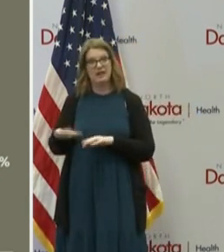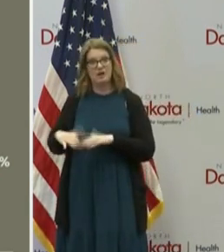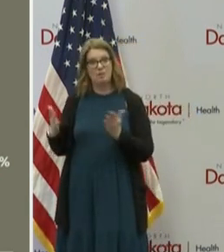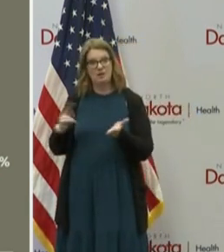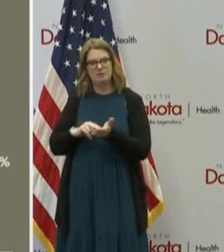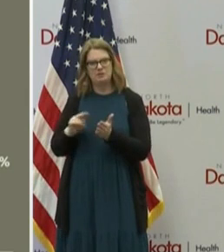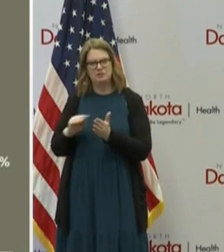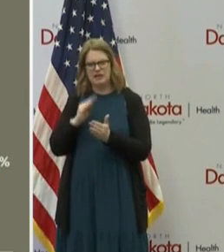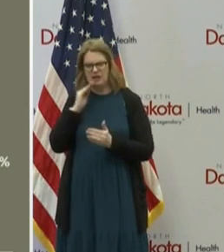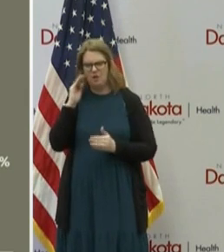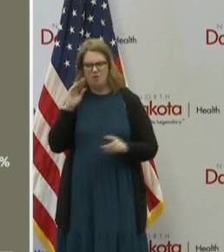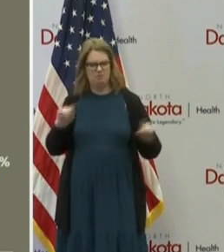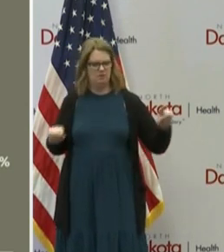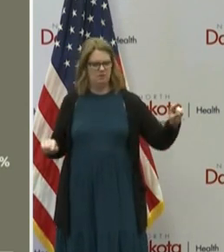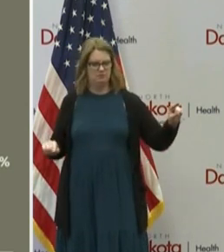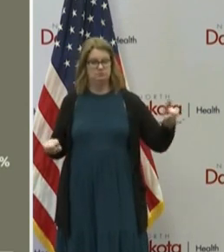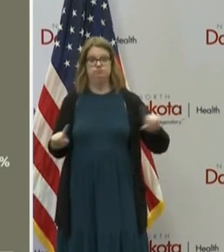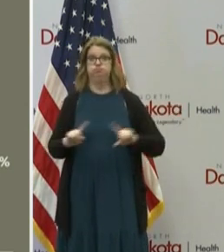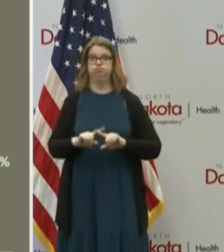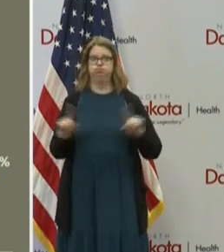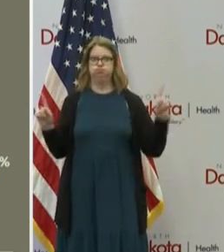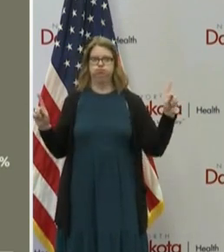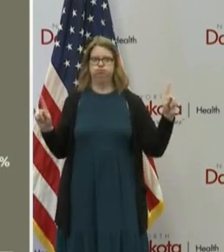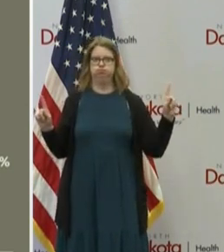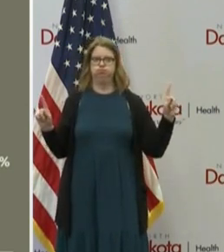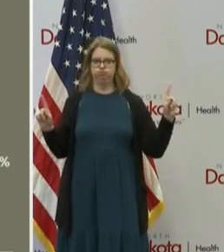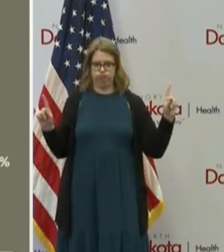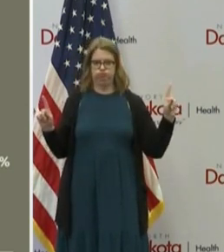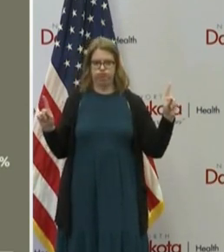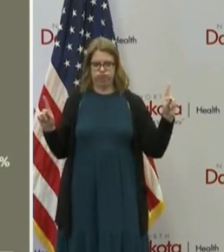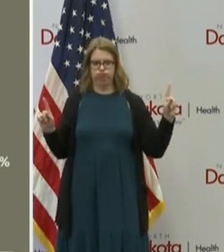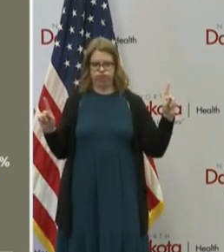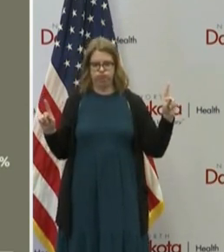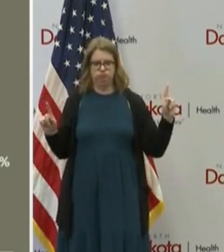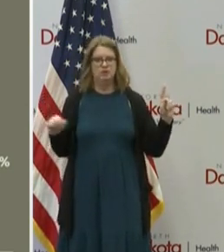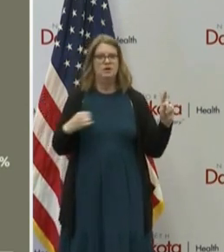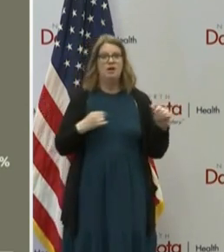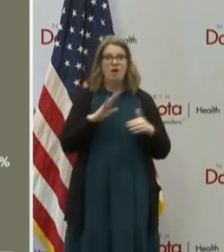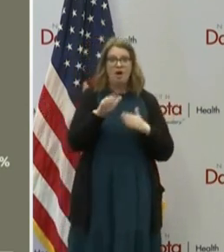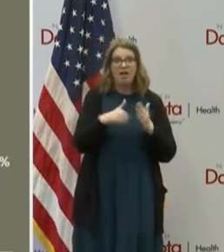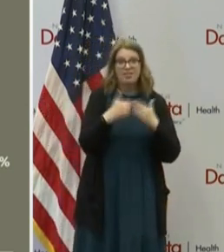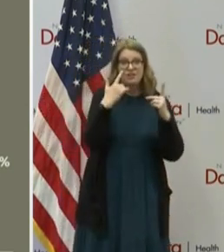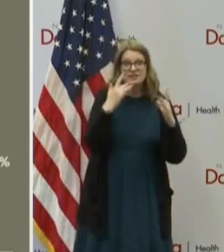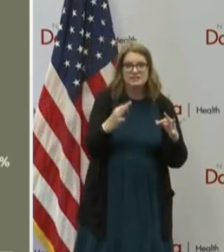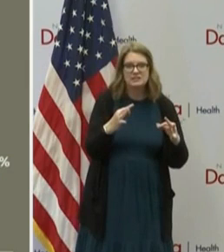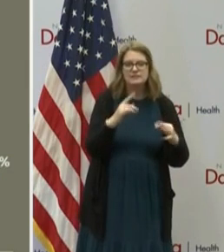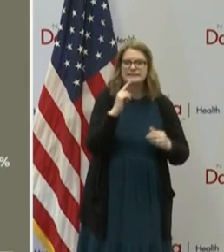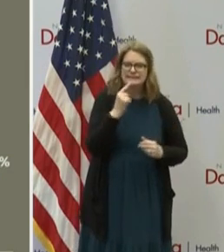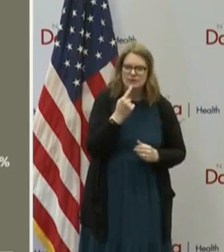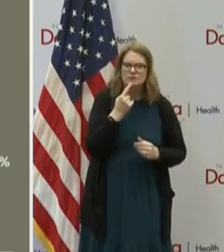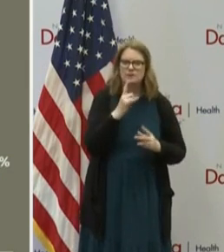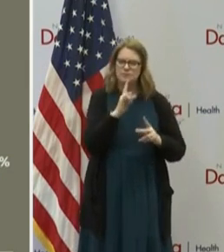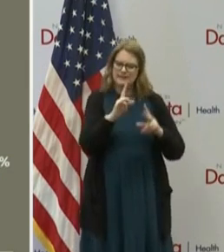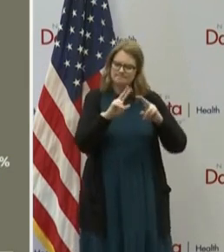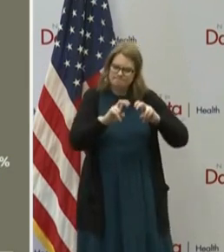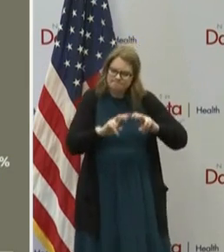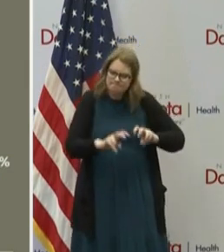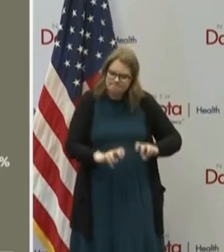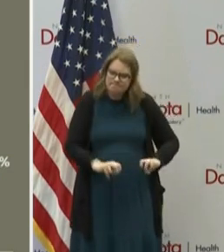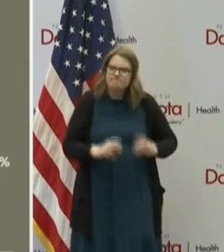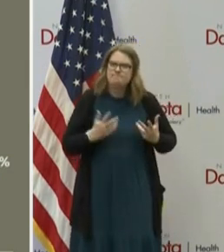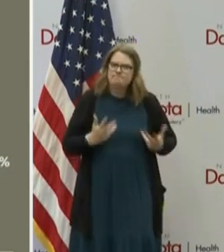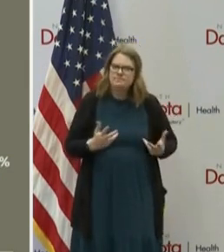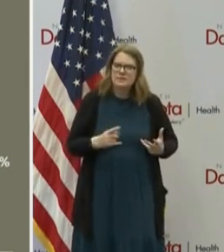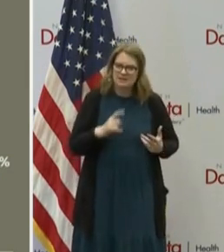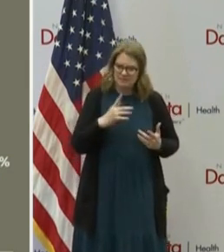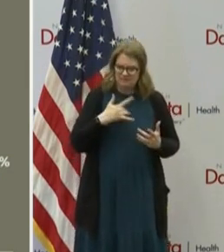very different decisions. And we take all these decisions seriously, but long-term care is potentially a life or death